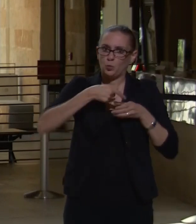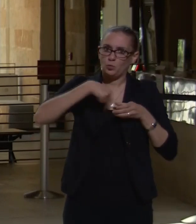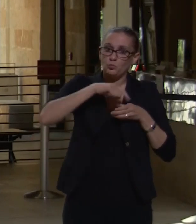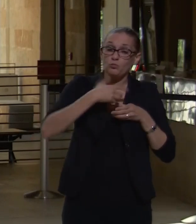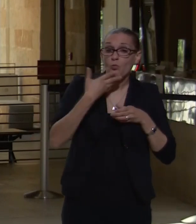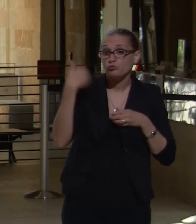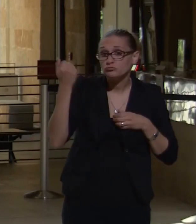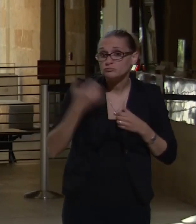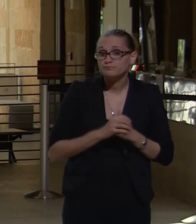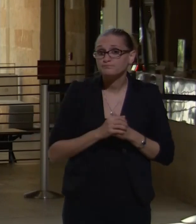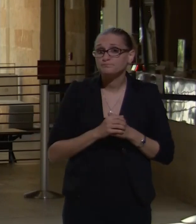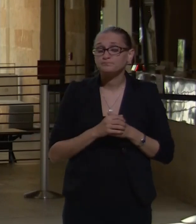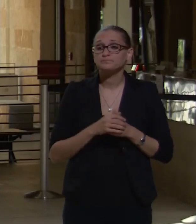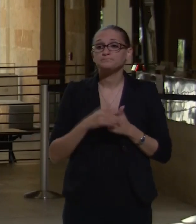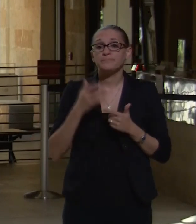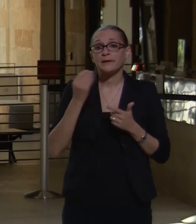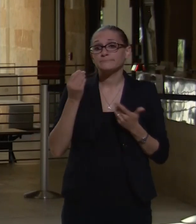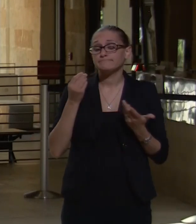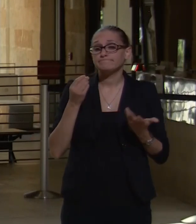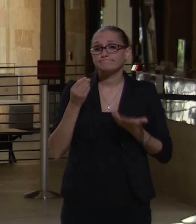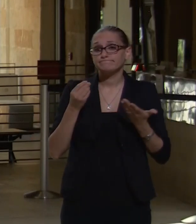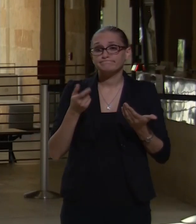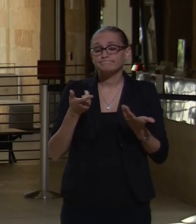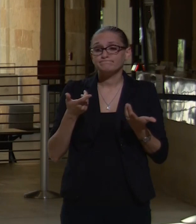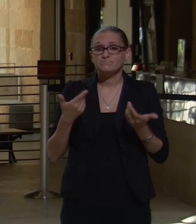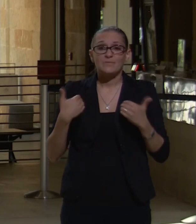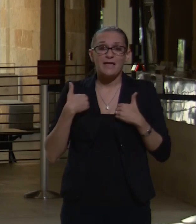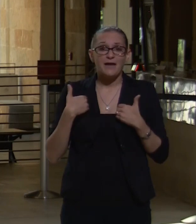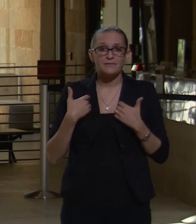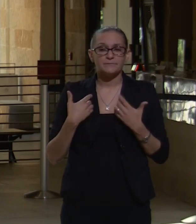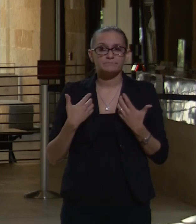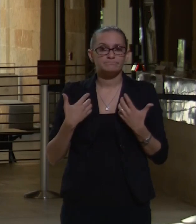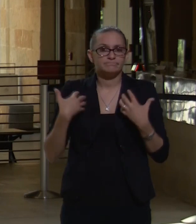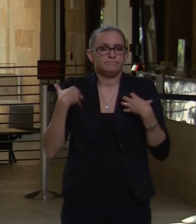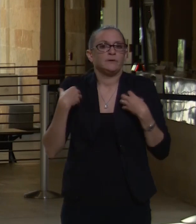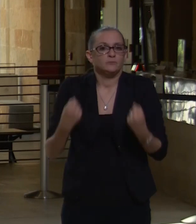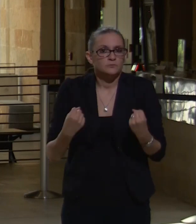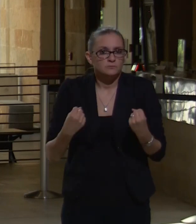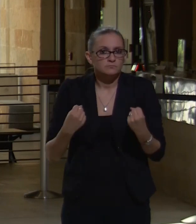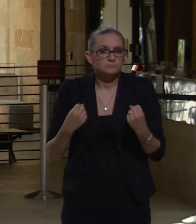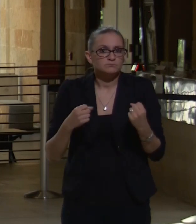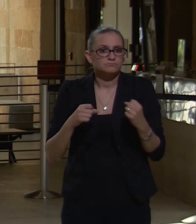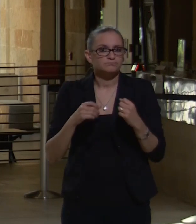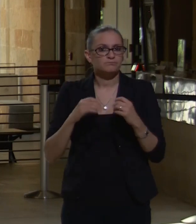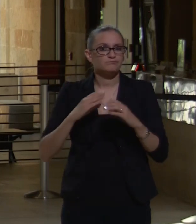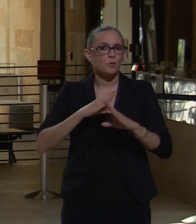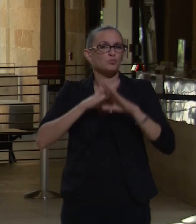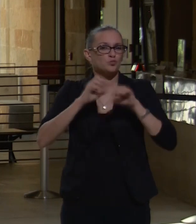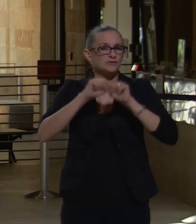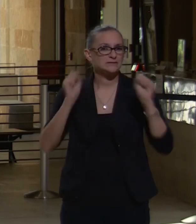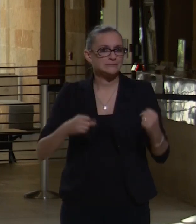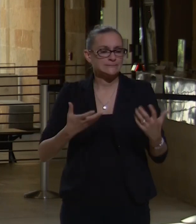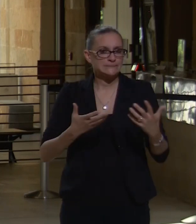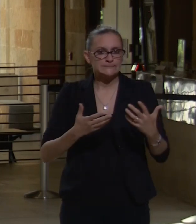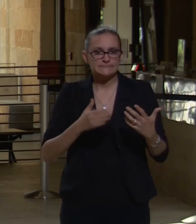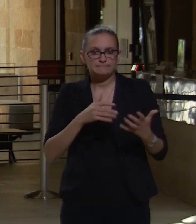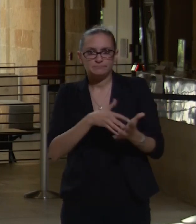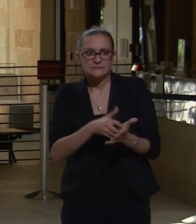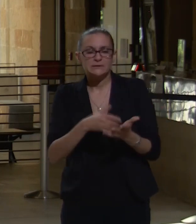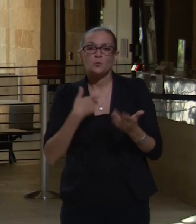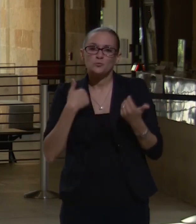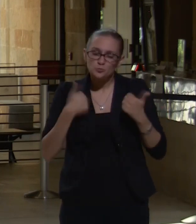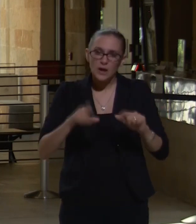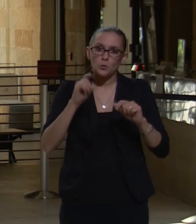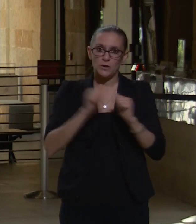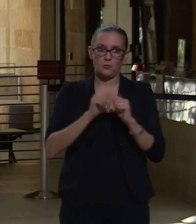that are older and have compromised immune systems. And we should all be trying to do that